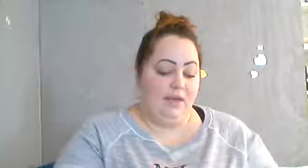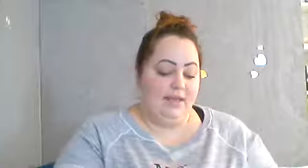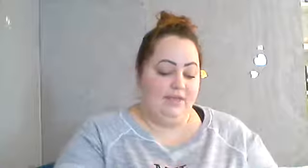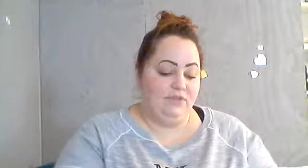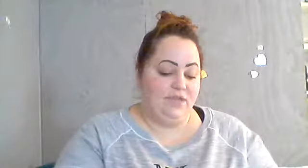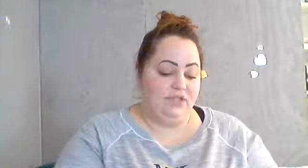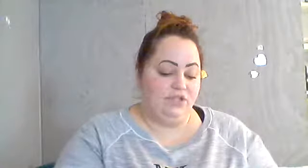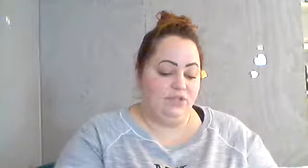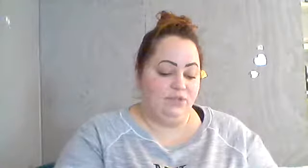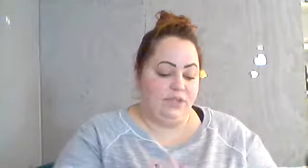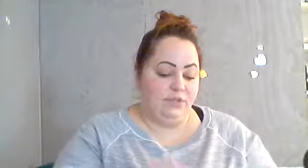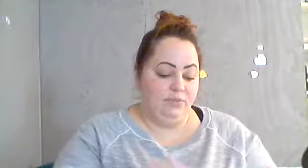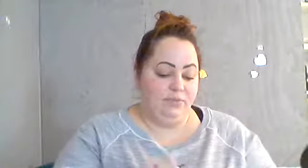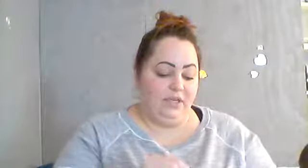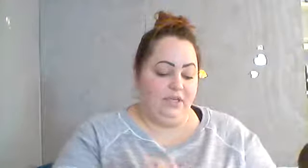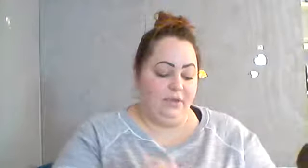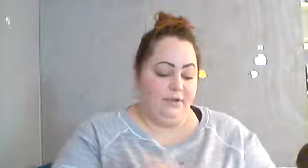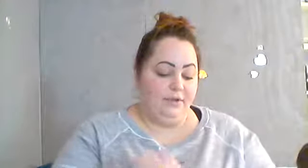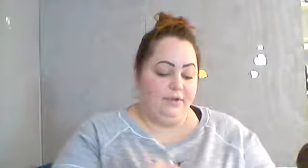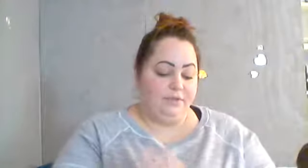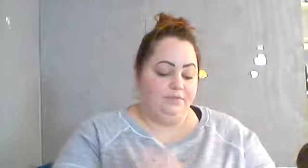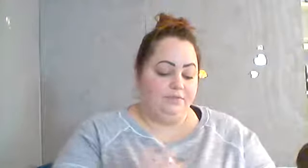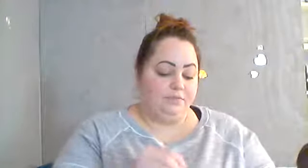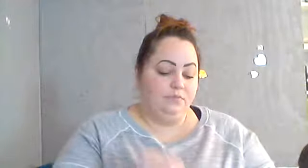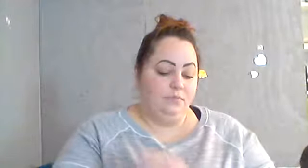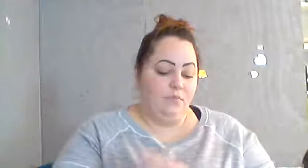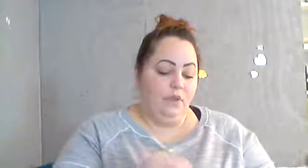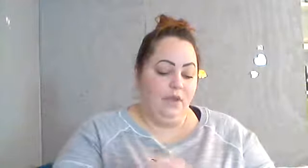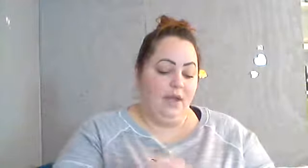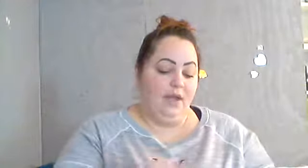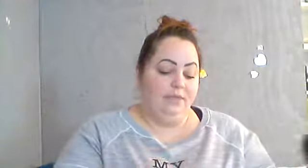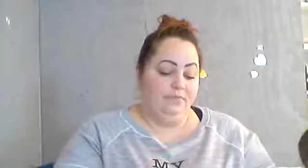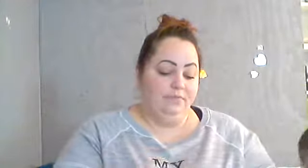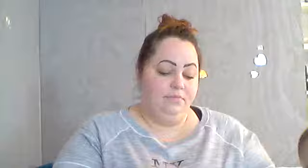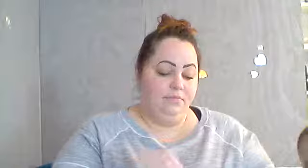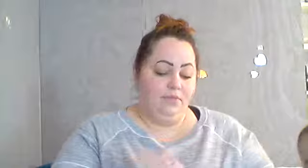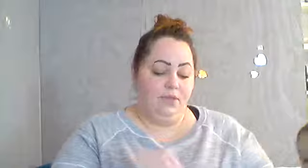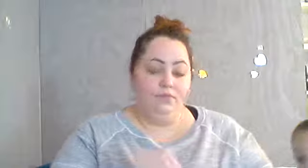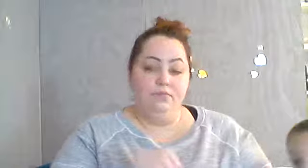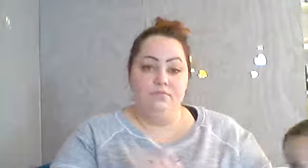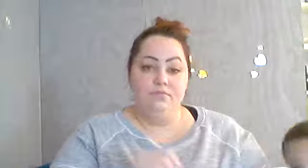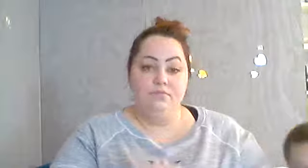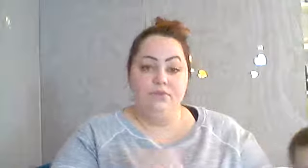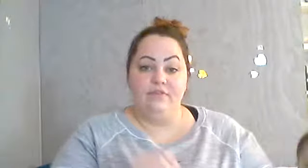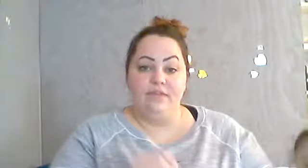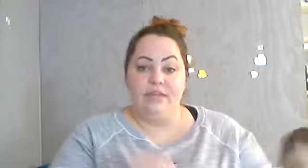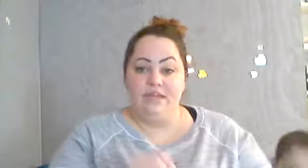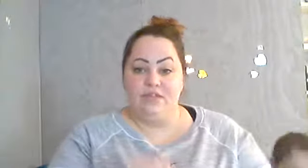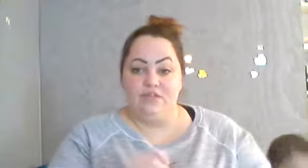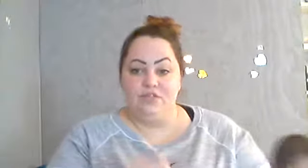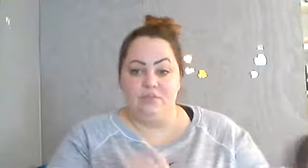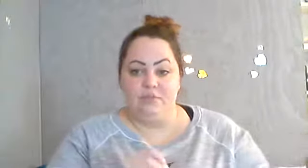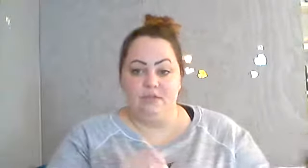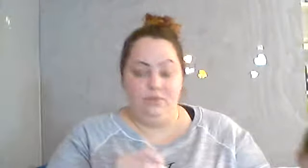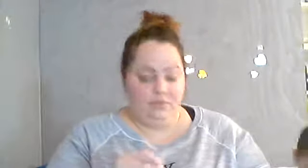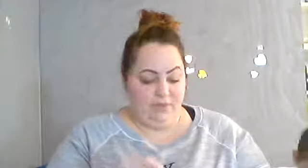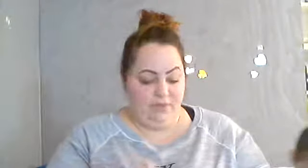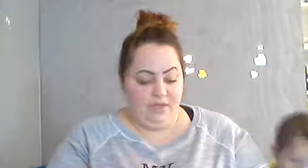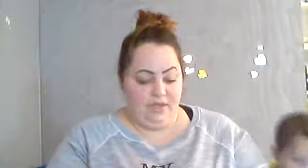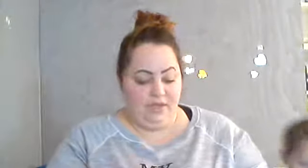give you guys the tutoring help you need. And, do everything I need to do and be here with my baby. And I think